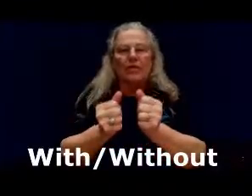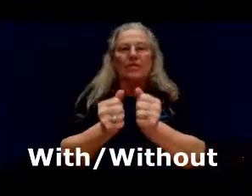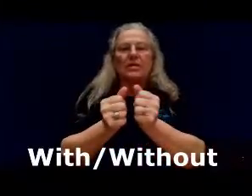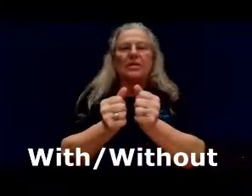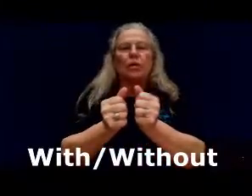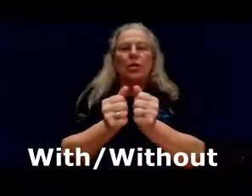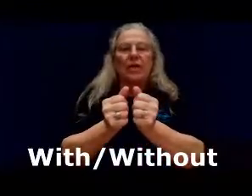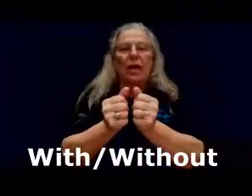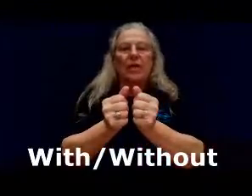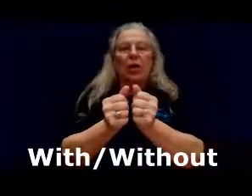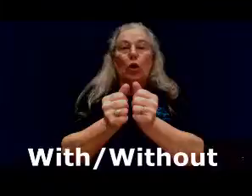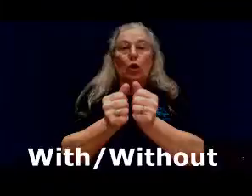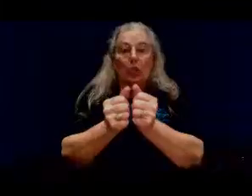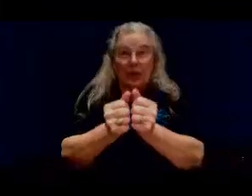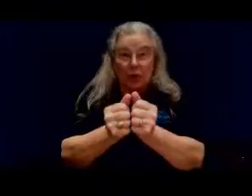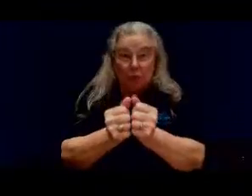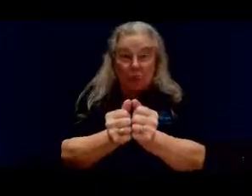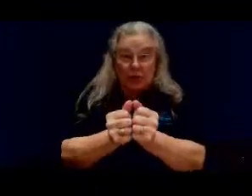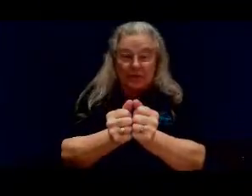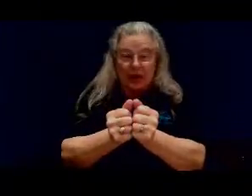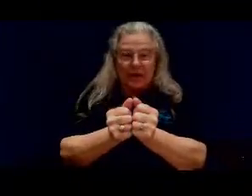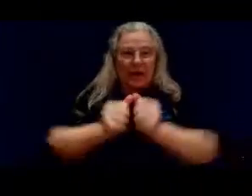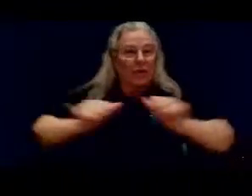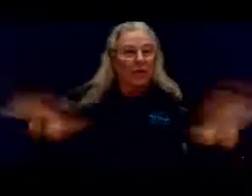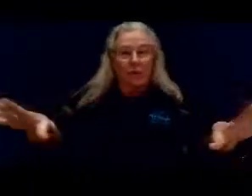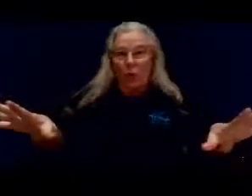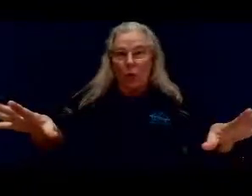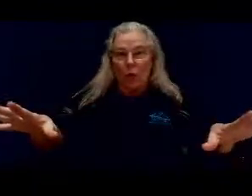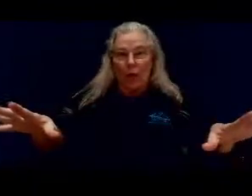difference to without, you make your with sign and then throw it away.